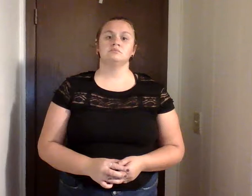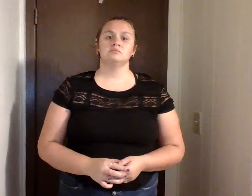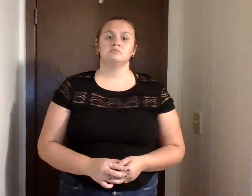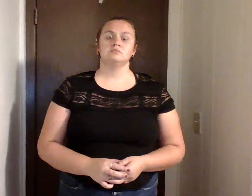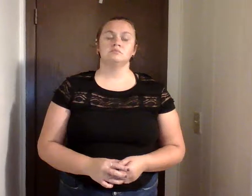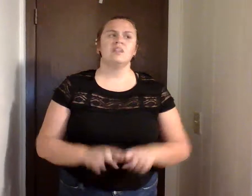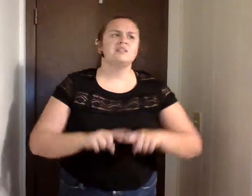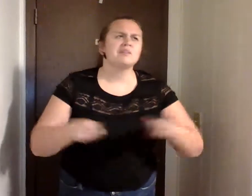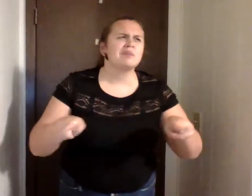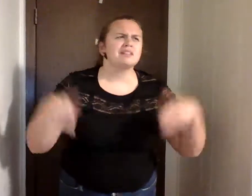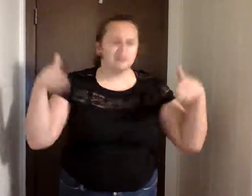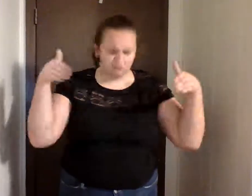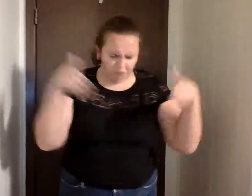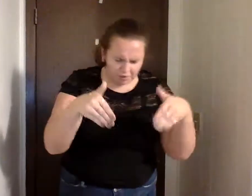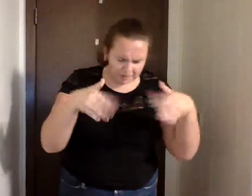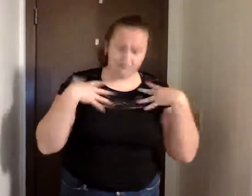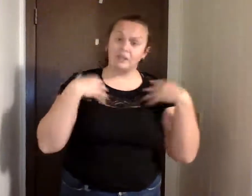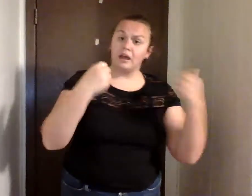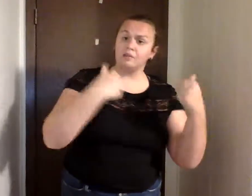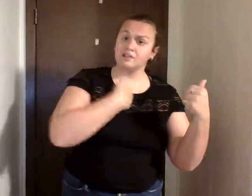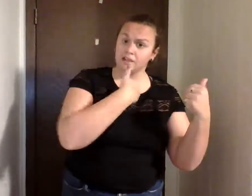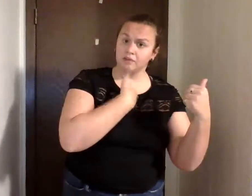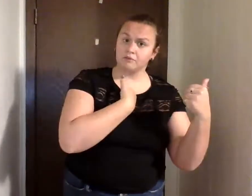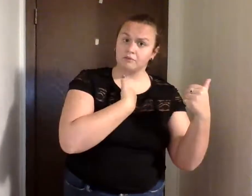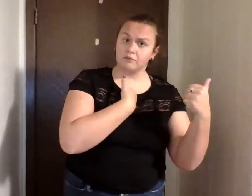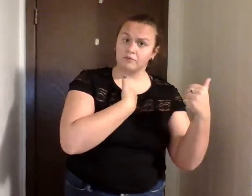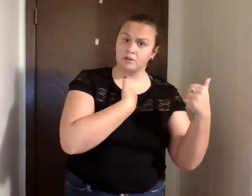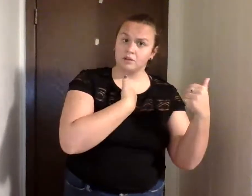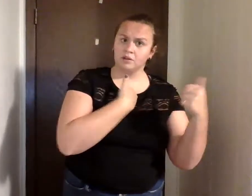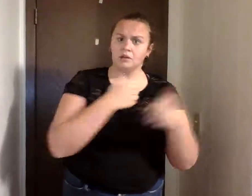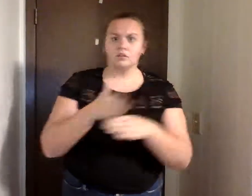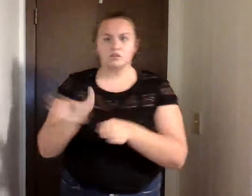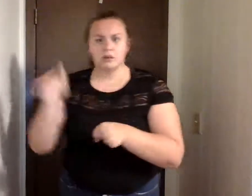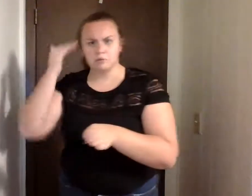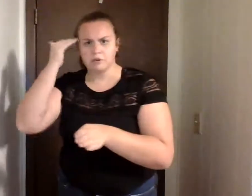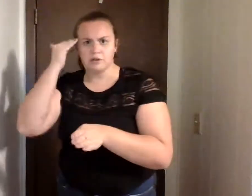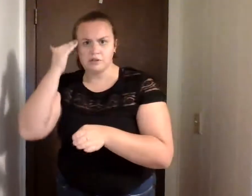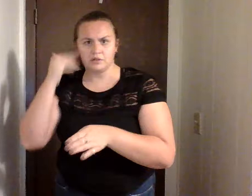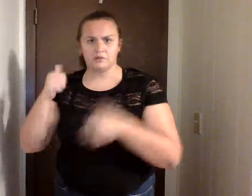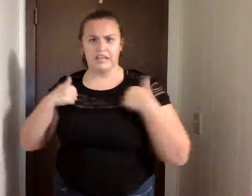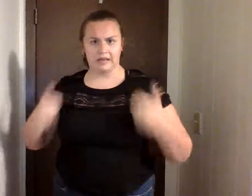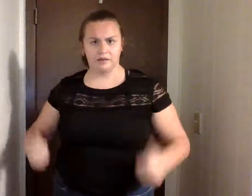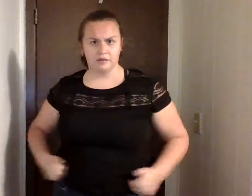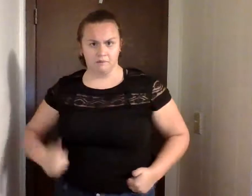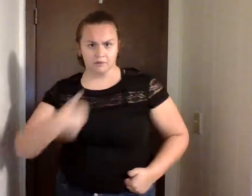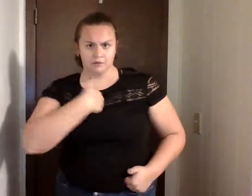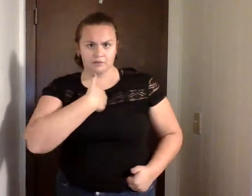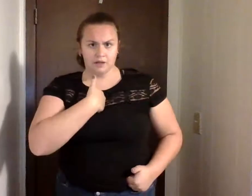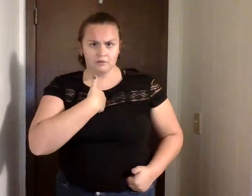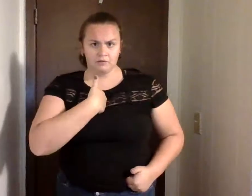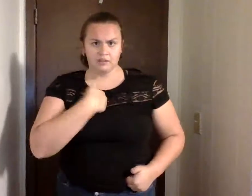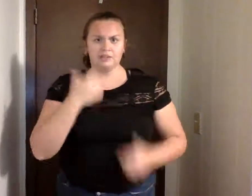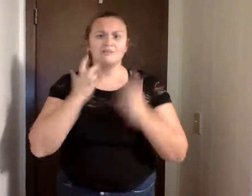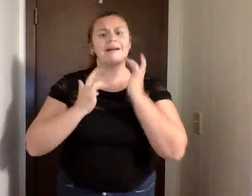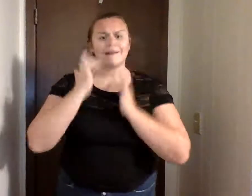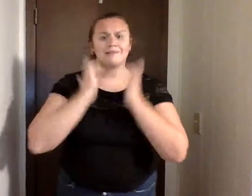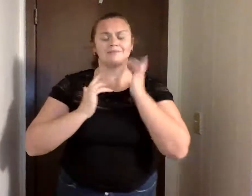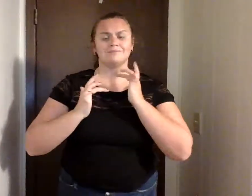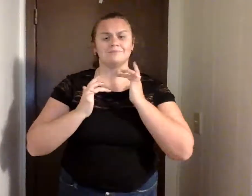Despite all this focus on the healthy self, general public knowledge of the anatomical self is lacking.